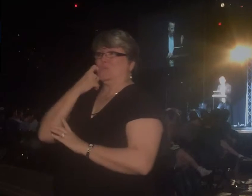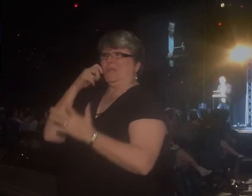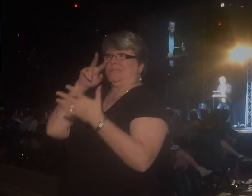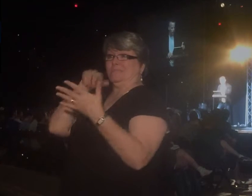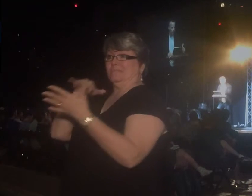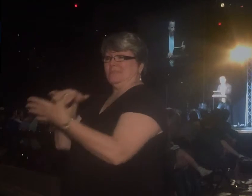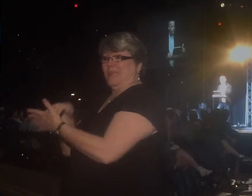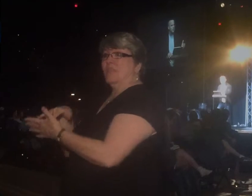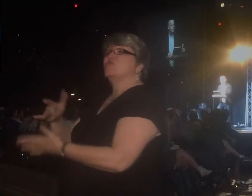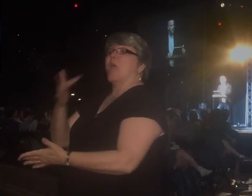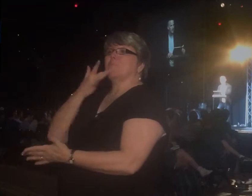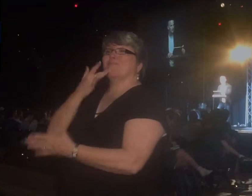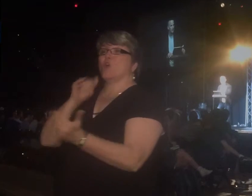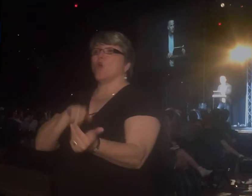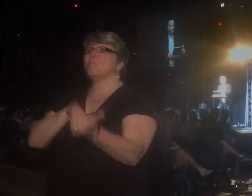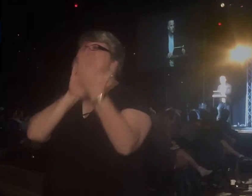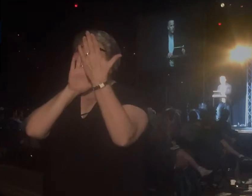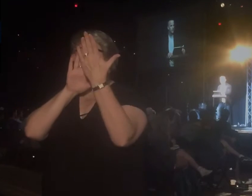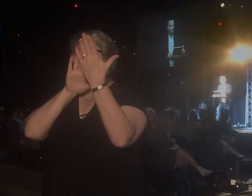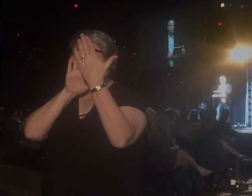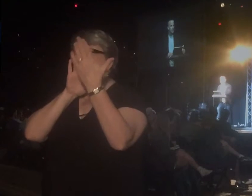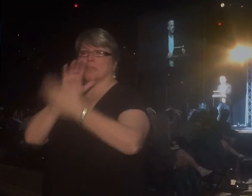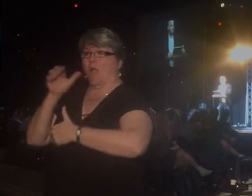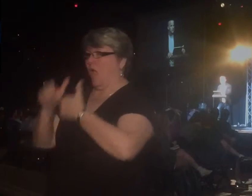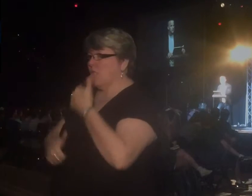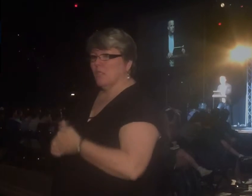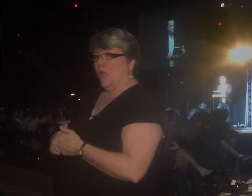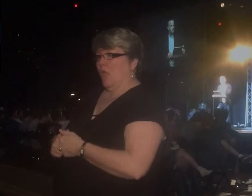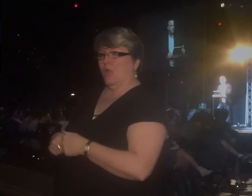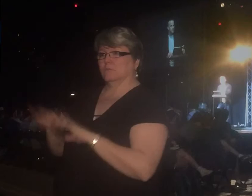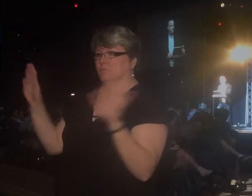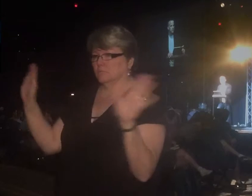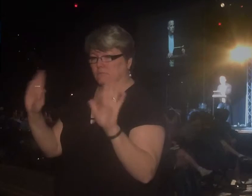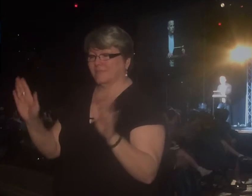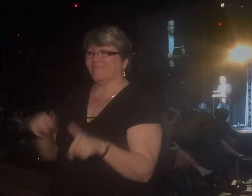recent polls, they prefer you do it face-to-face.